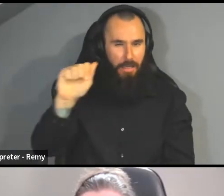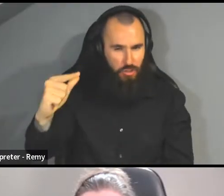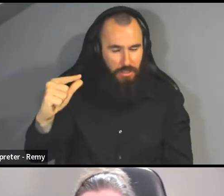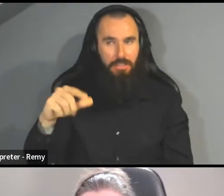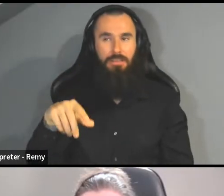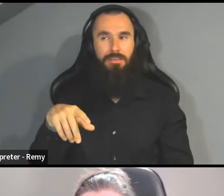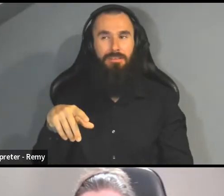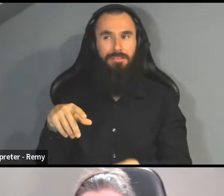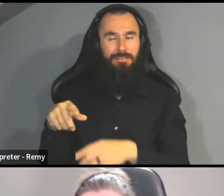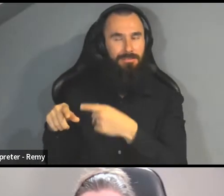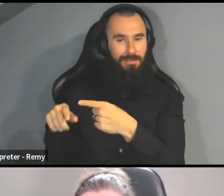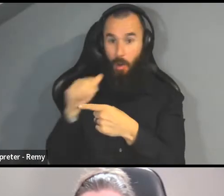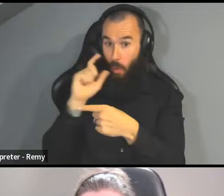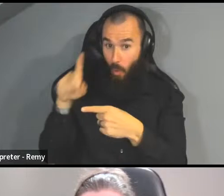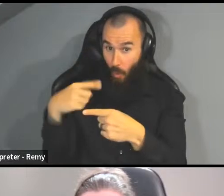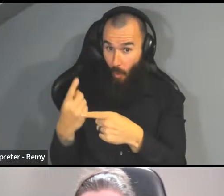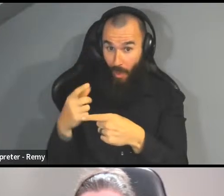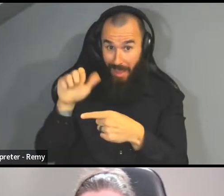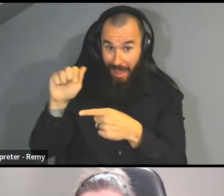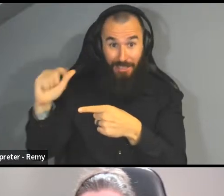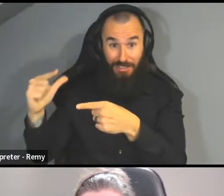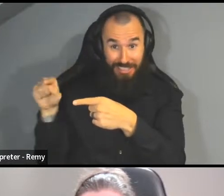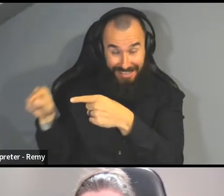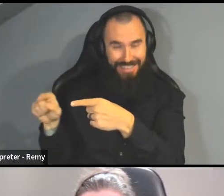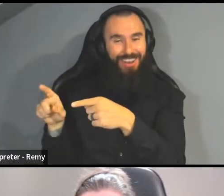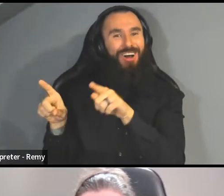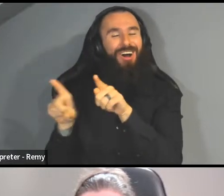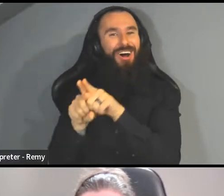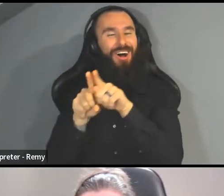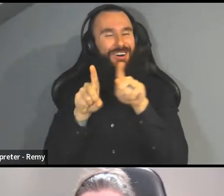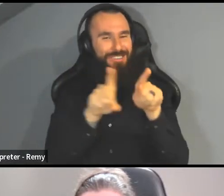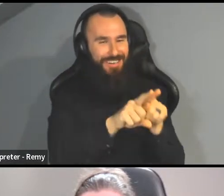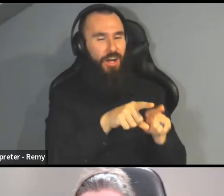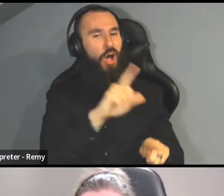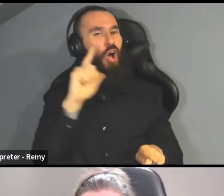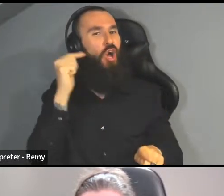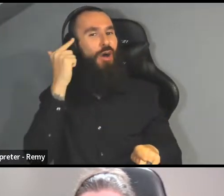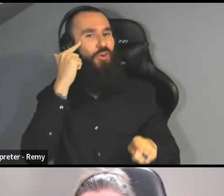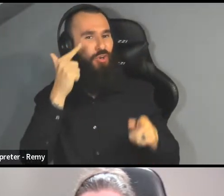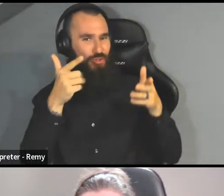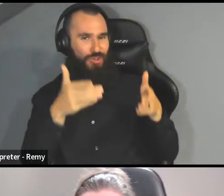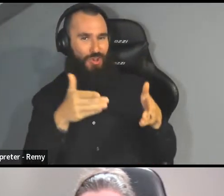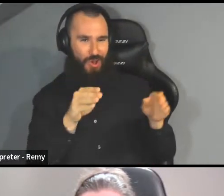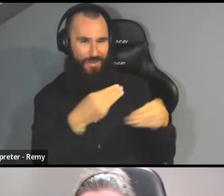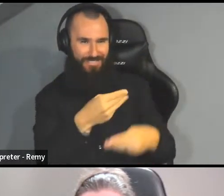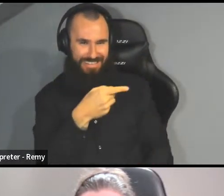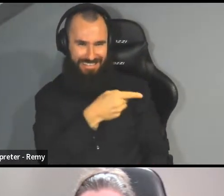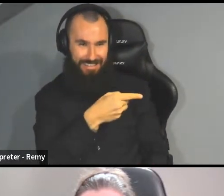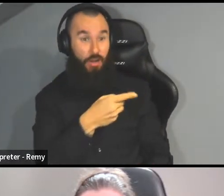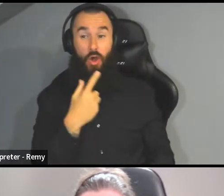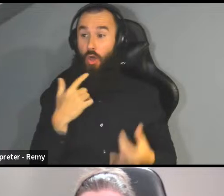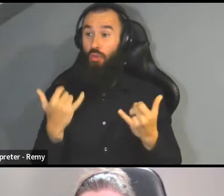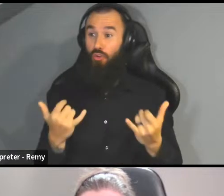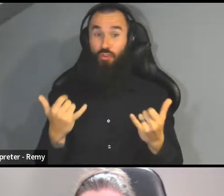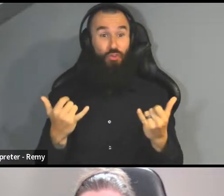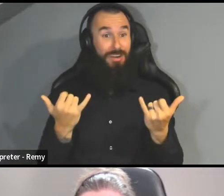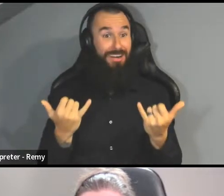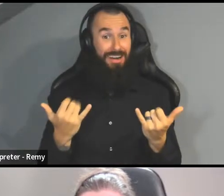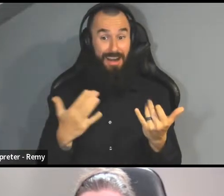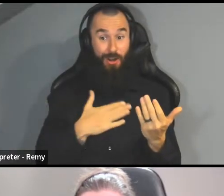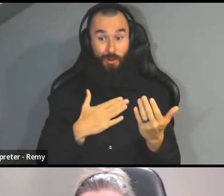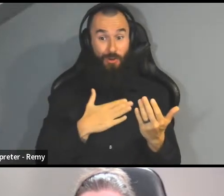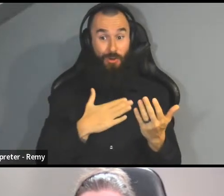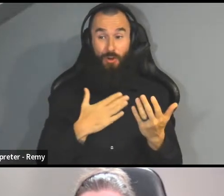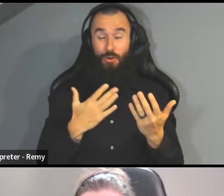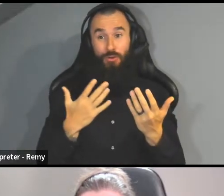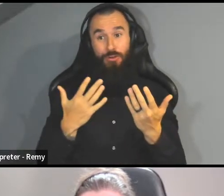only with the Assistant Attorney General, but also with the Governor's Office. The current package that's